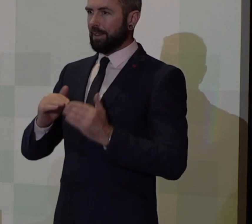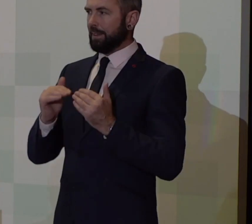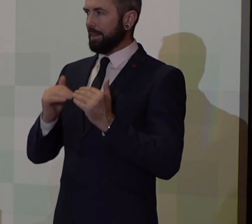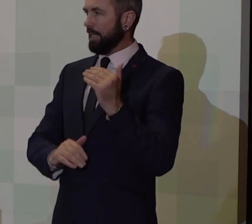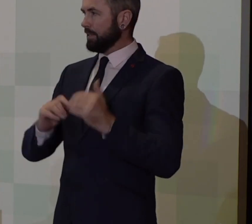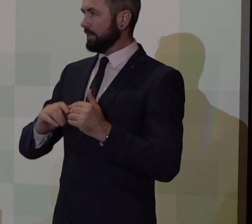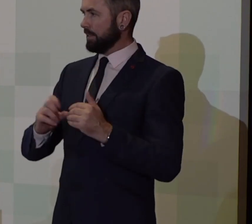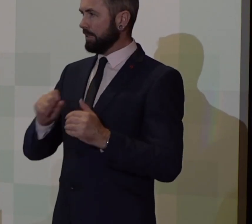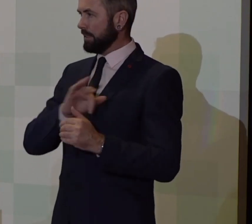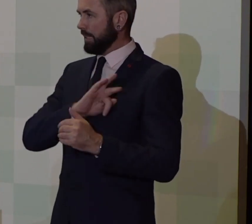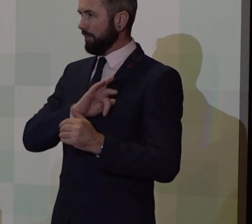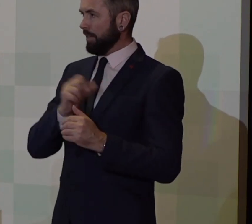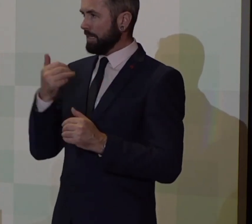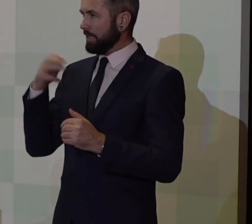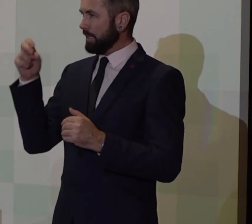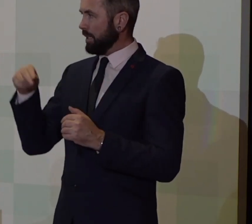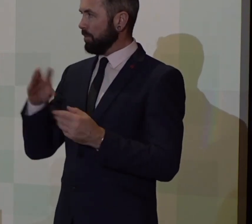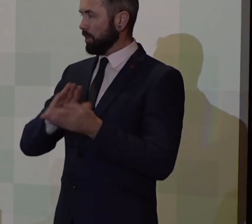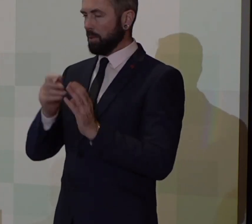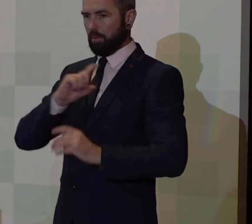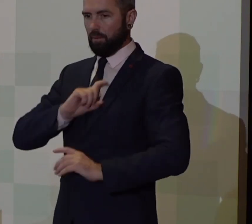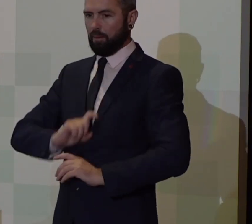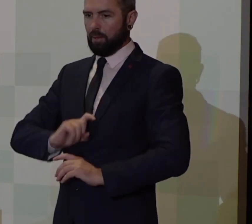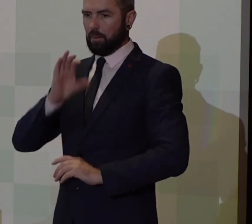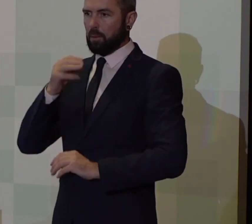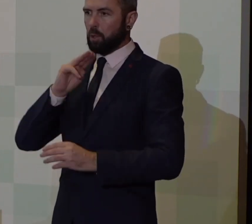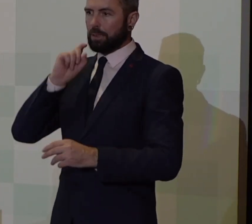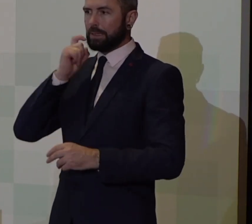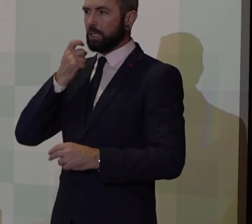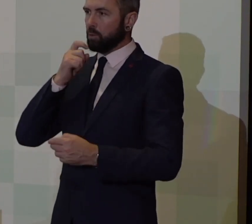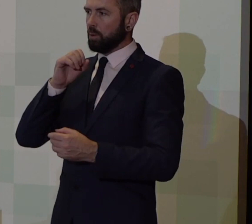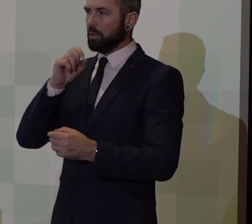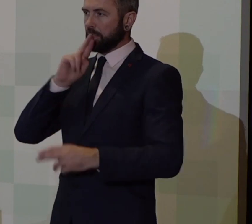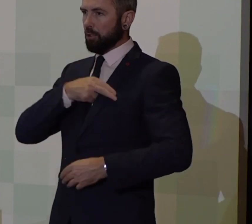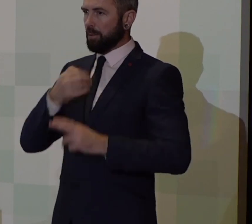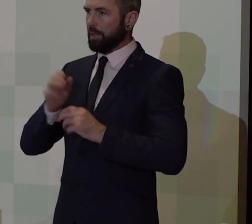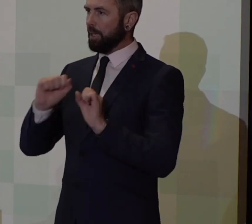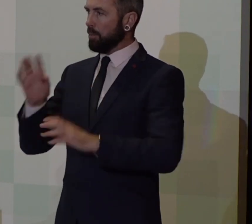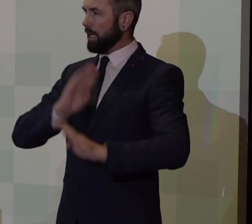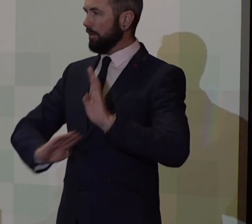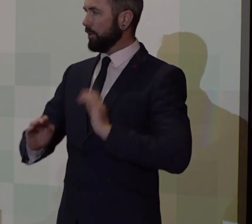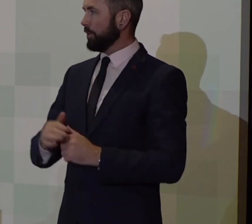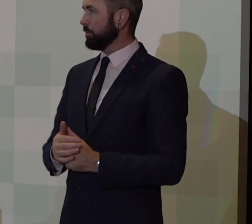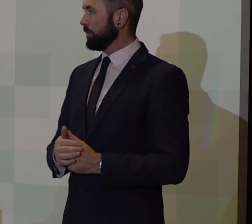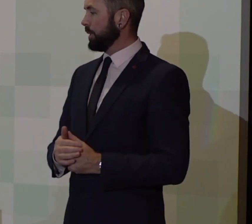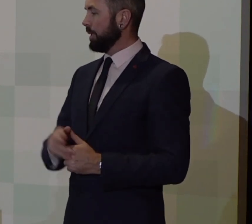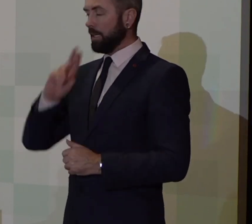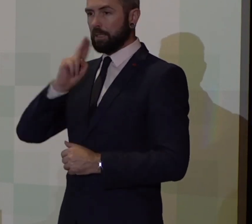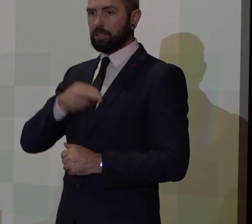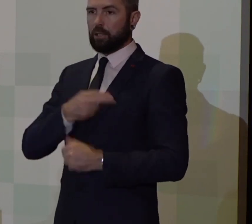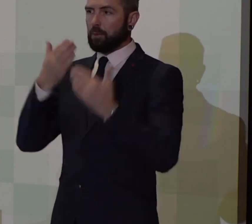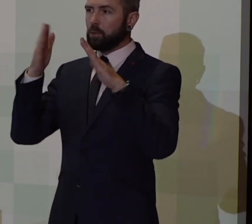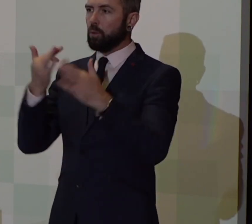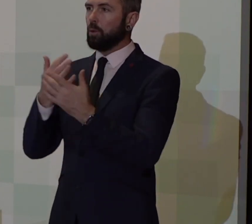they seem to become more sexual stereotyped in their behavior. So stereotypes manifest in multiple